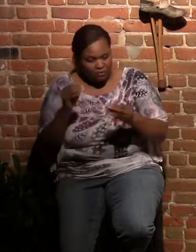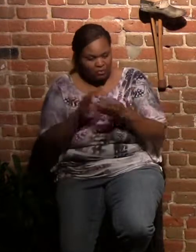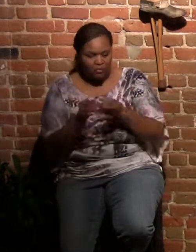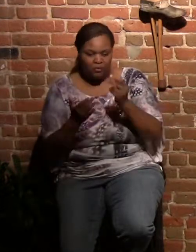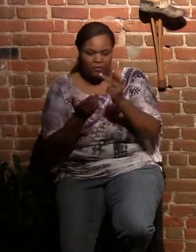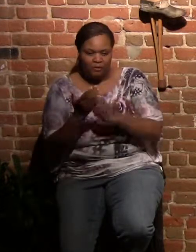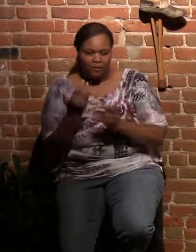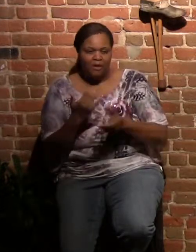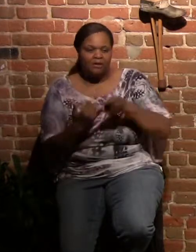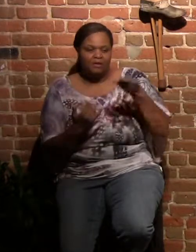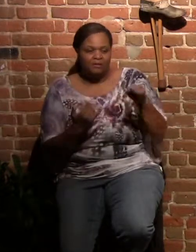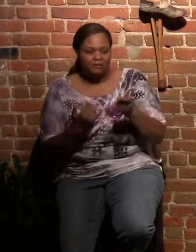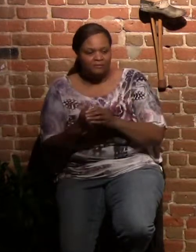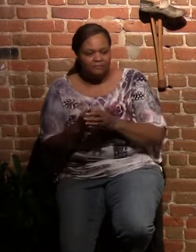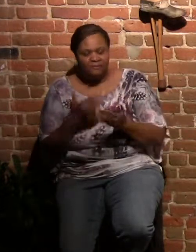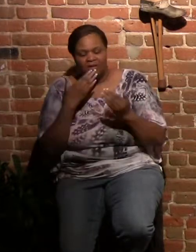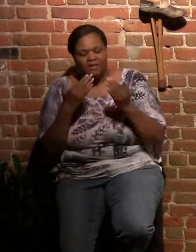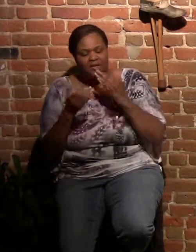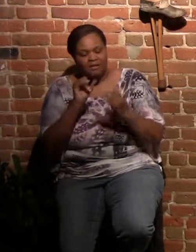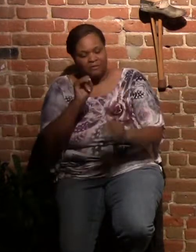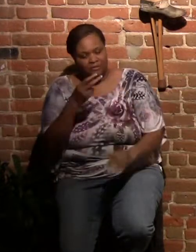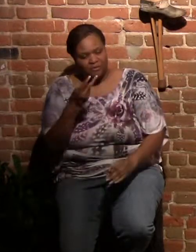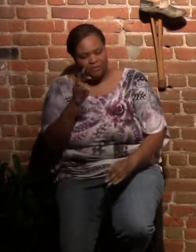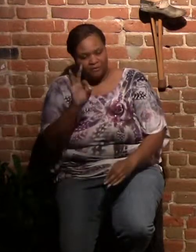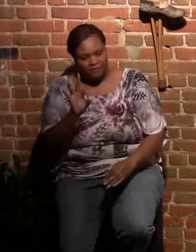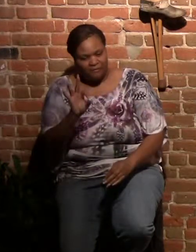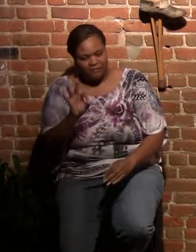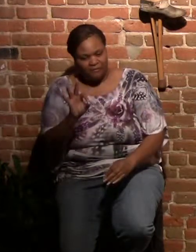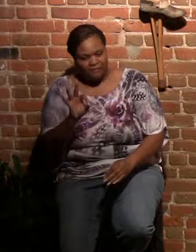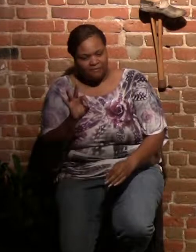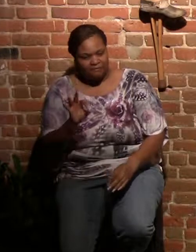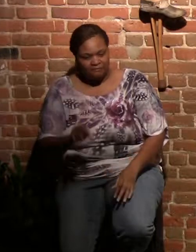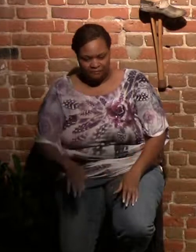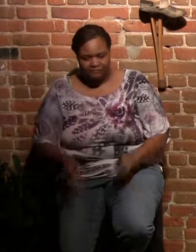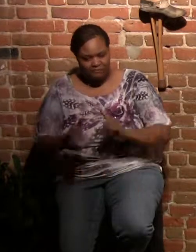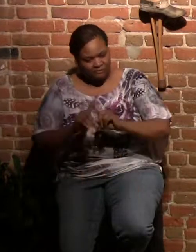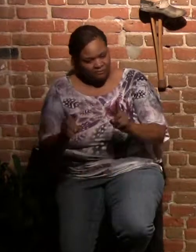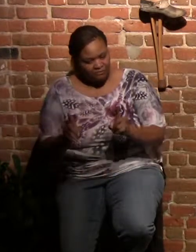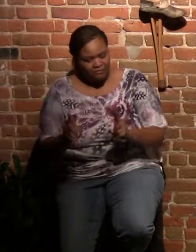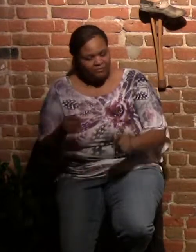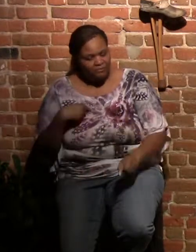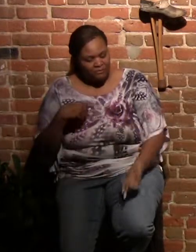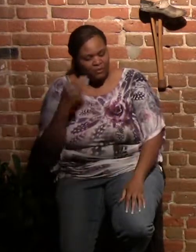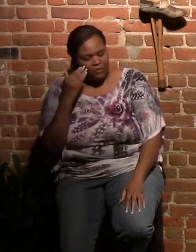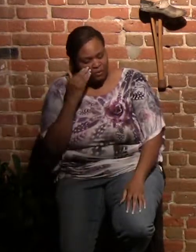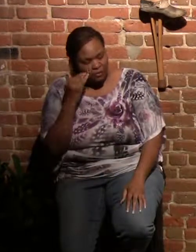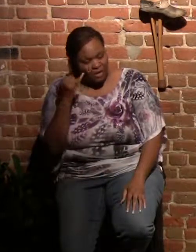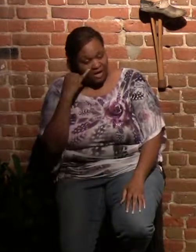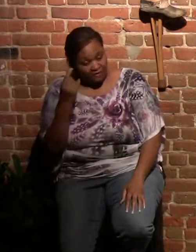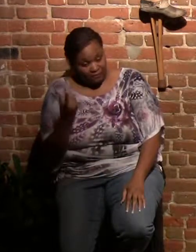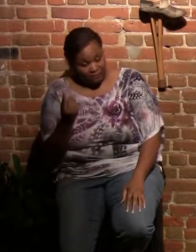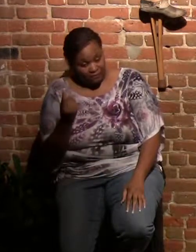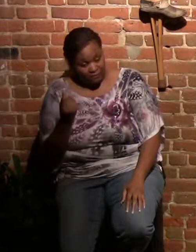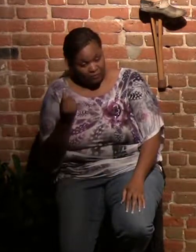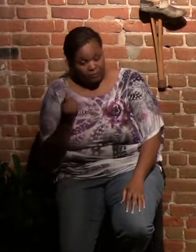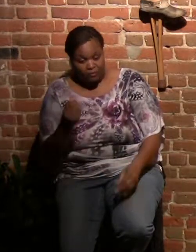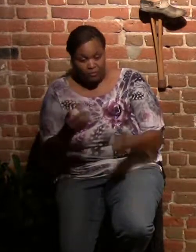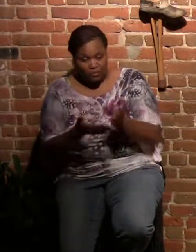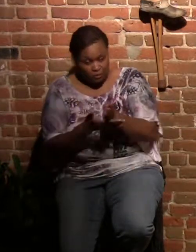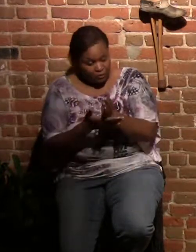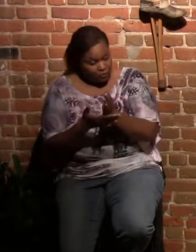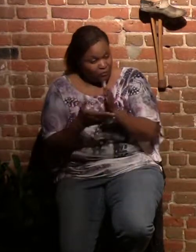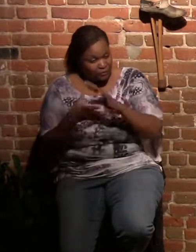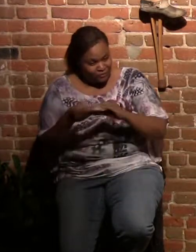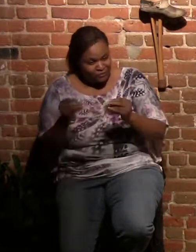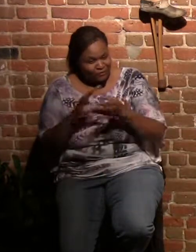Sharon, for you including us in this. And of course we knew that if we're going to do a story project, we have to have